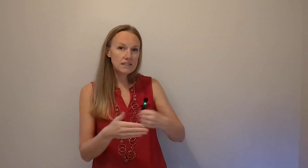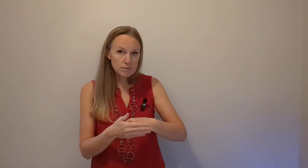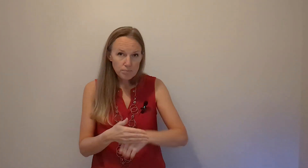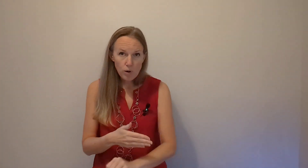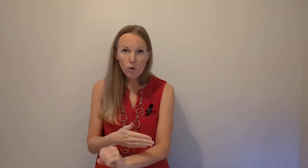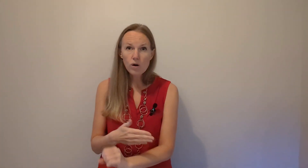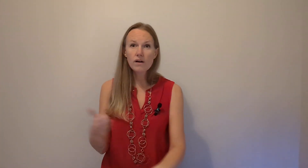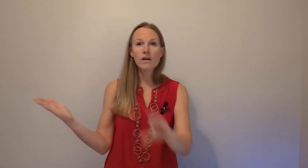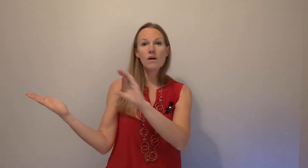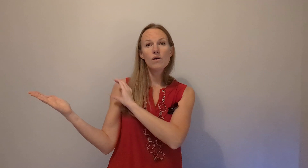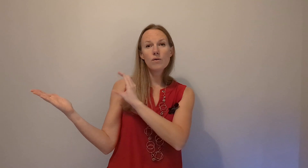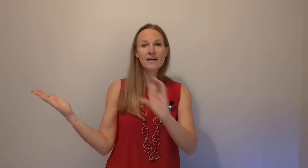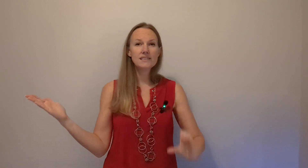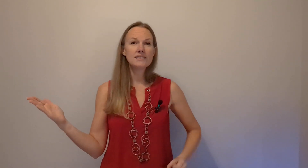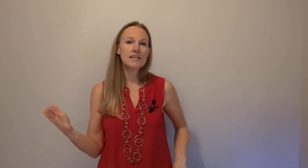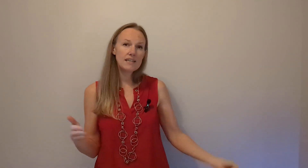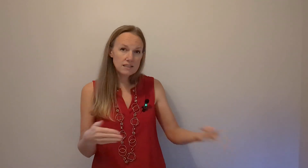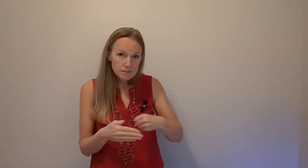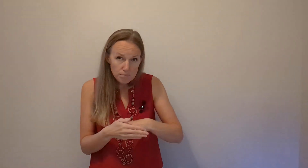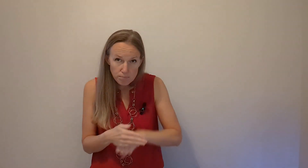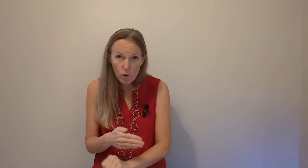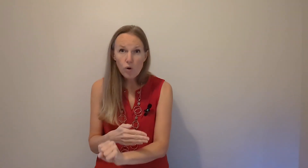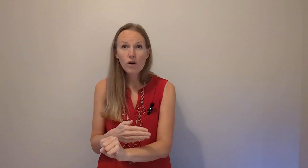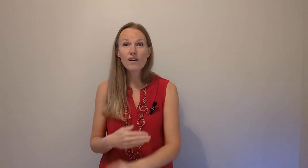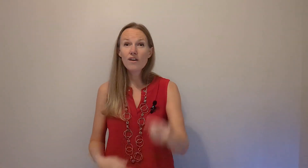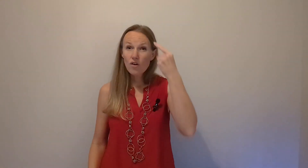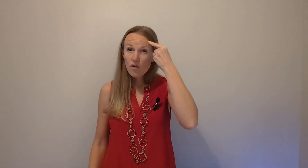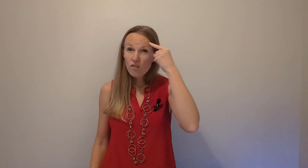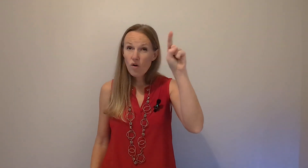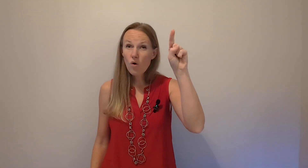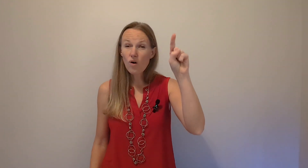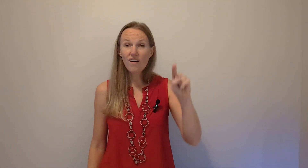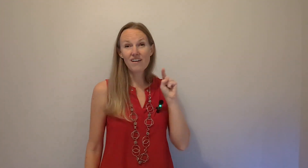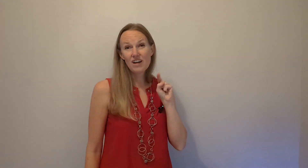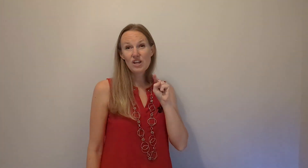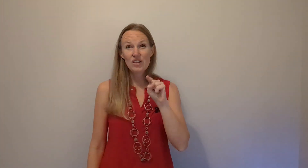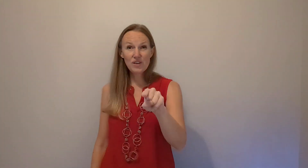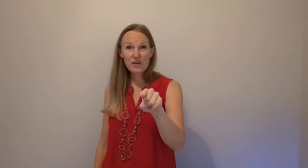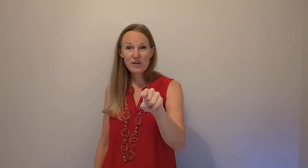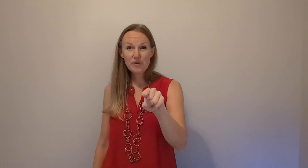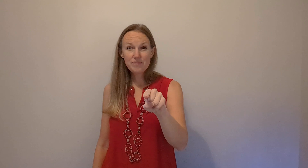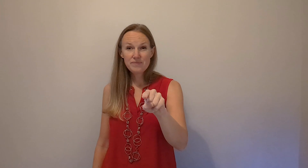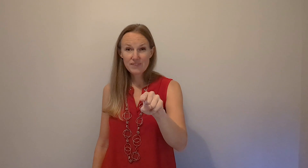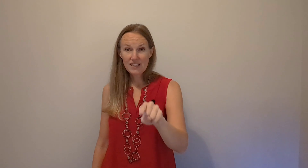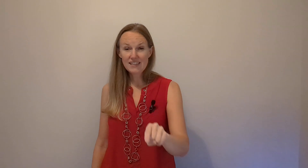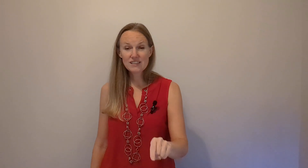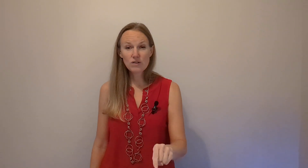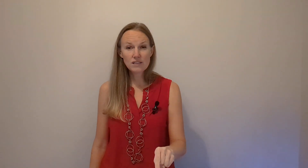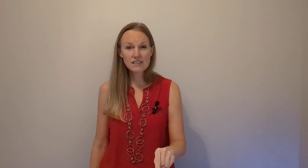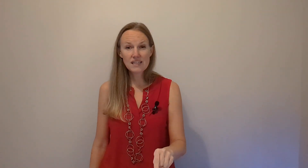is born. Christ is born for you. And that's the chorus. And